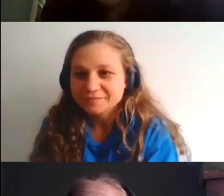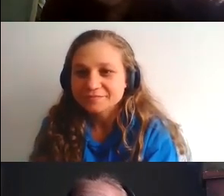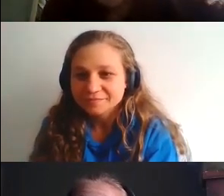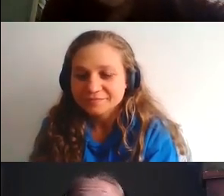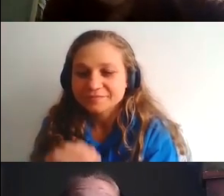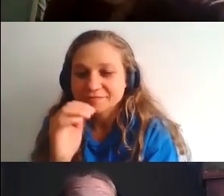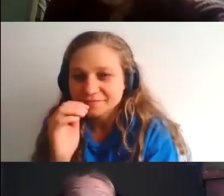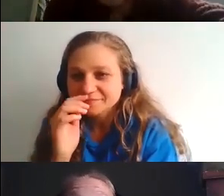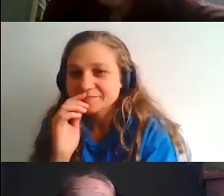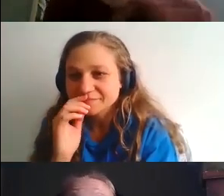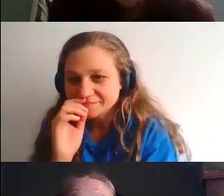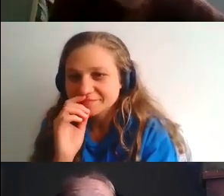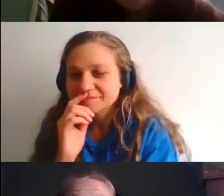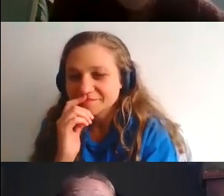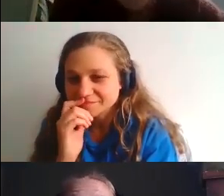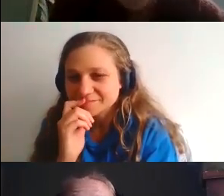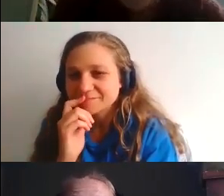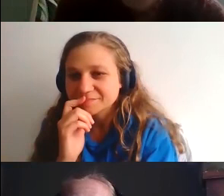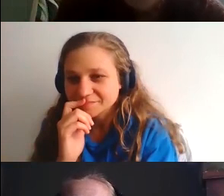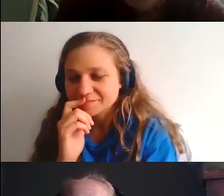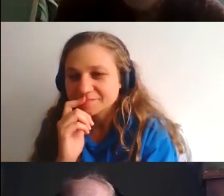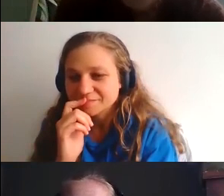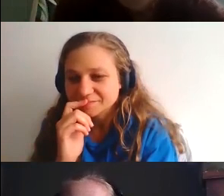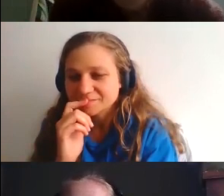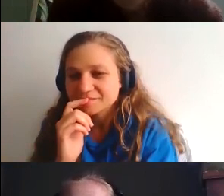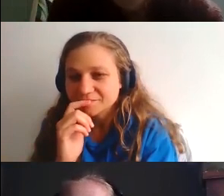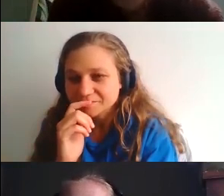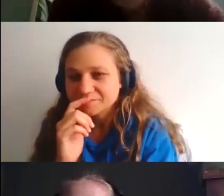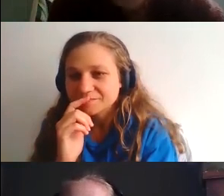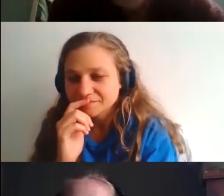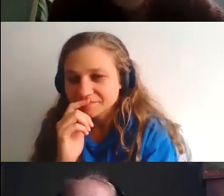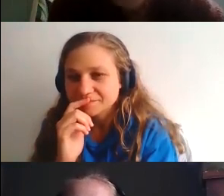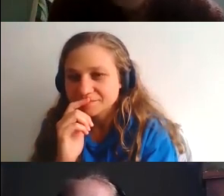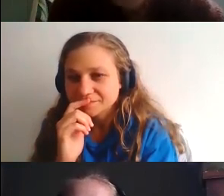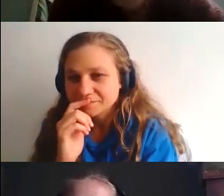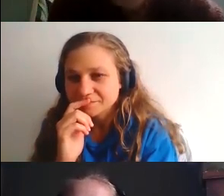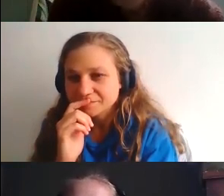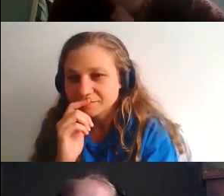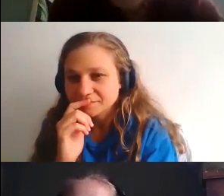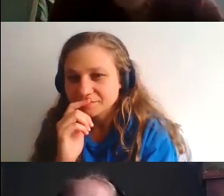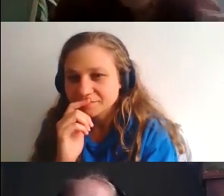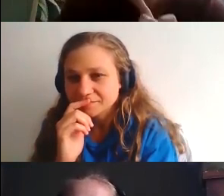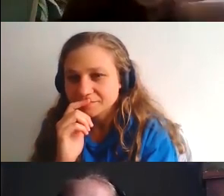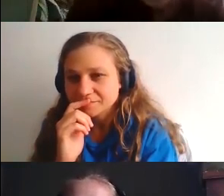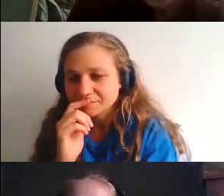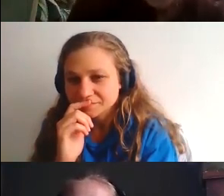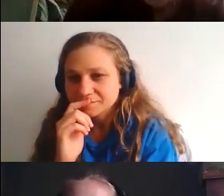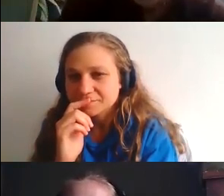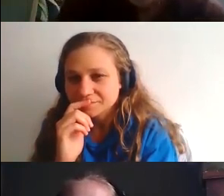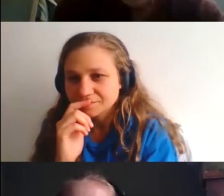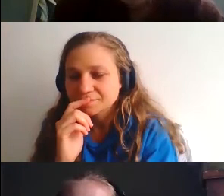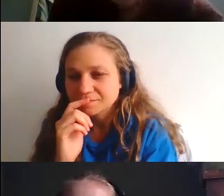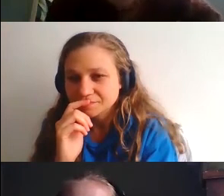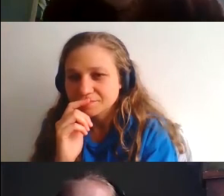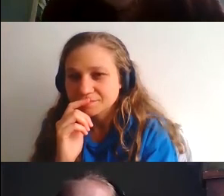like Plymouth. So it gets quite confusing because depending on who will teach you and where you